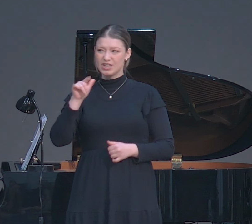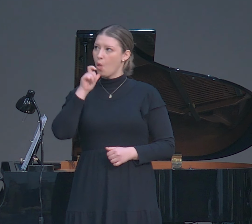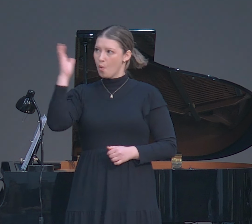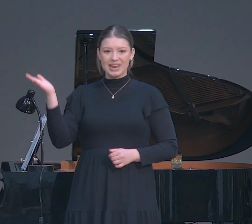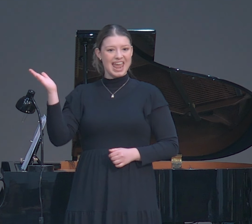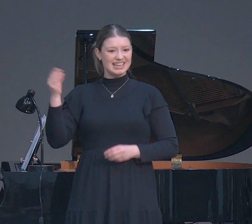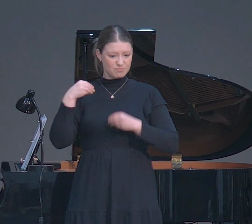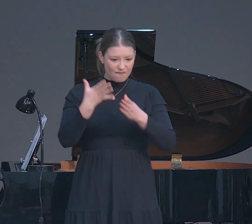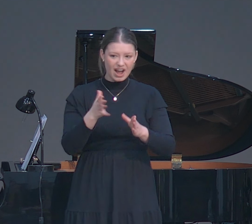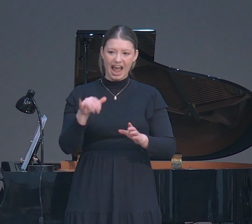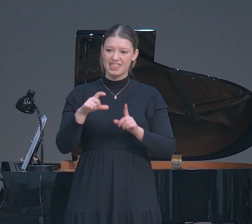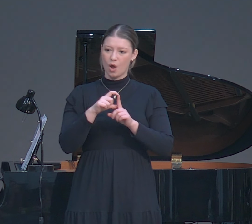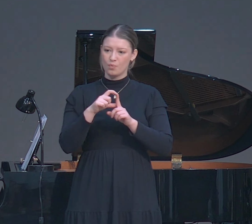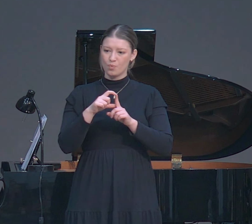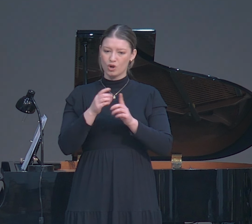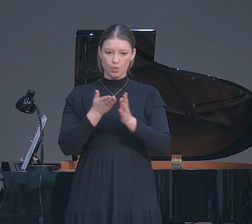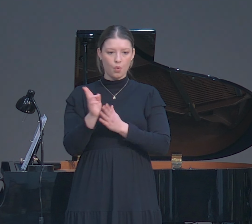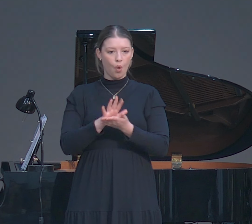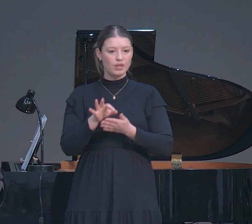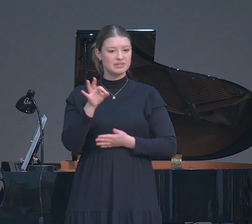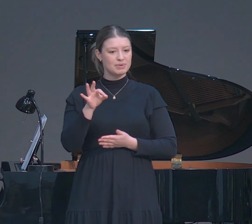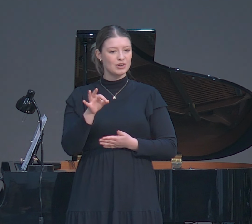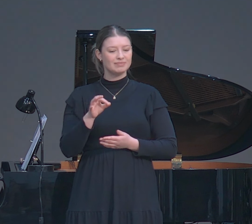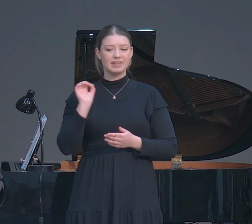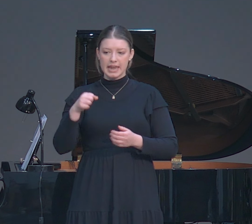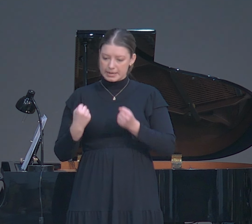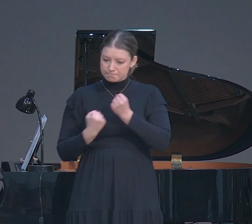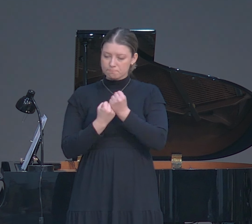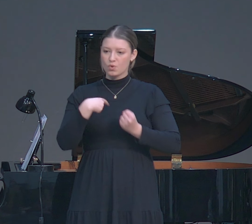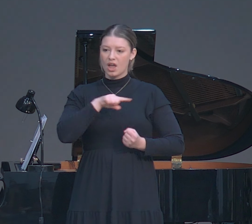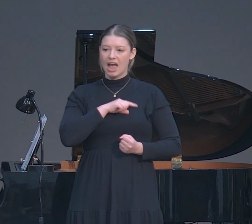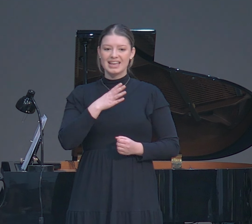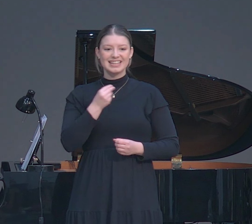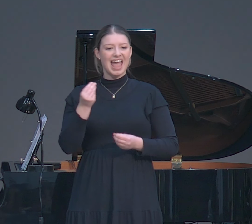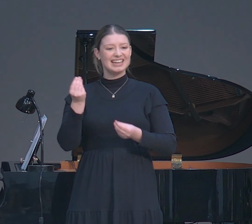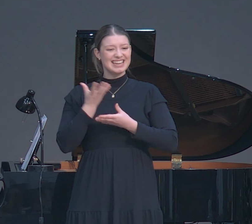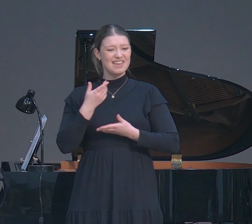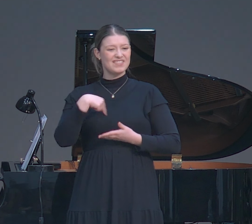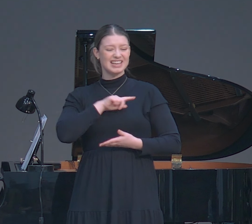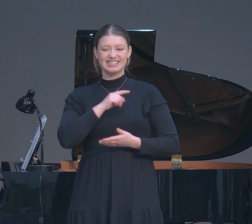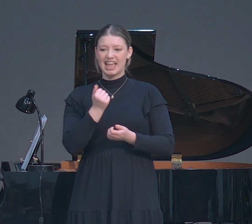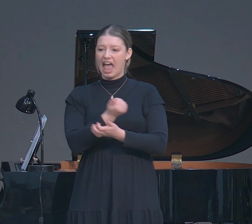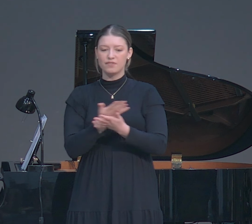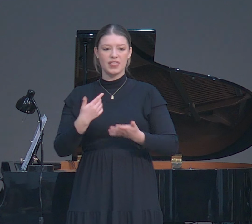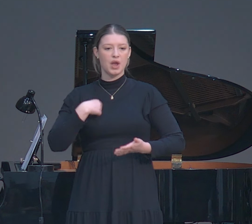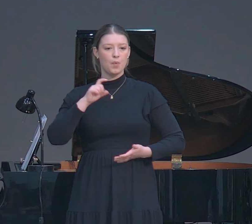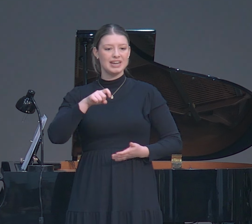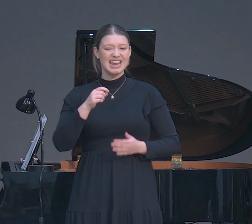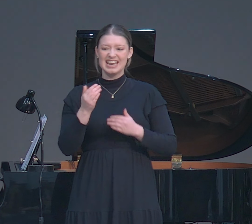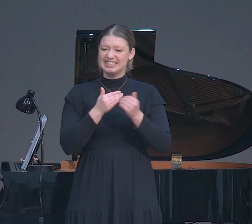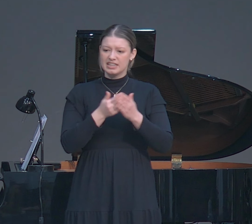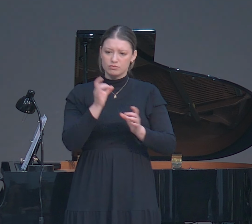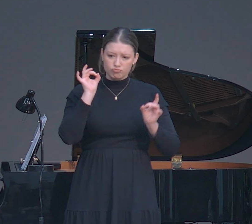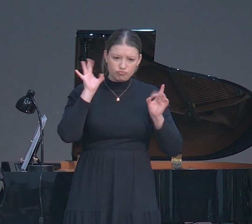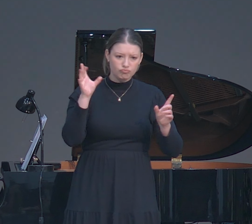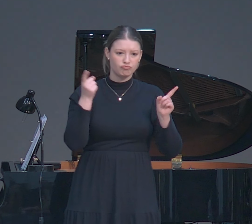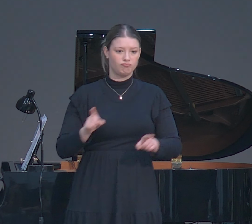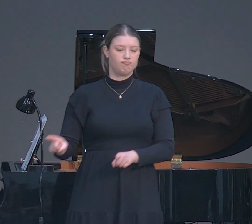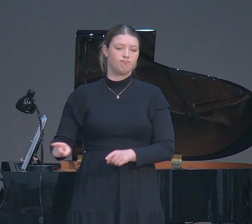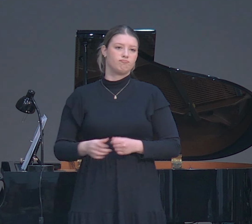We can be confident that the Holy Spirit will sustain us and supply us in the most intense moments of persecution.